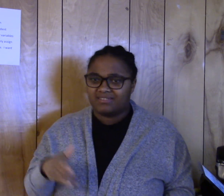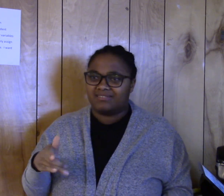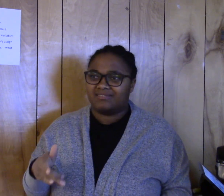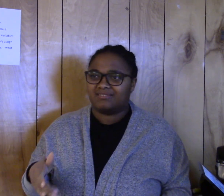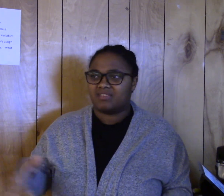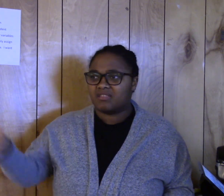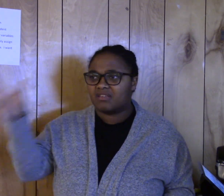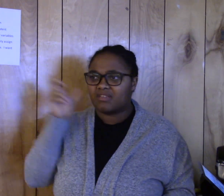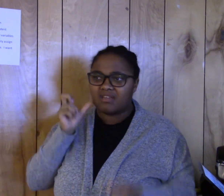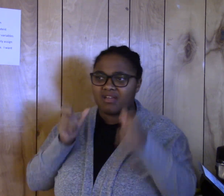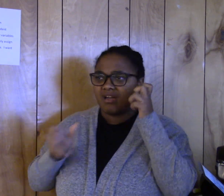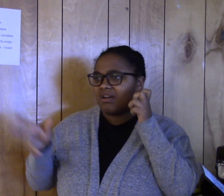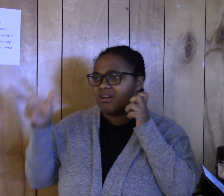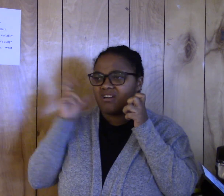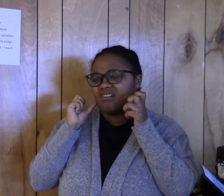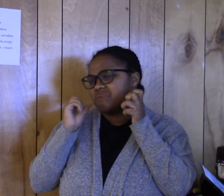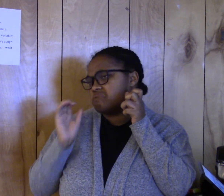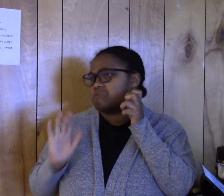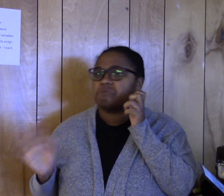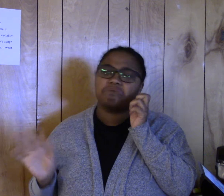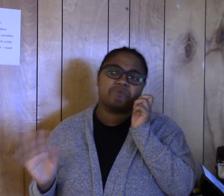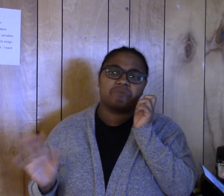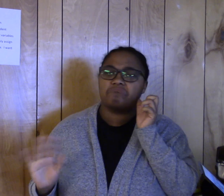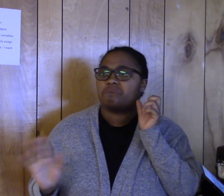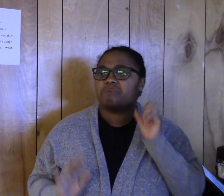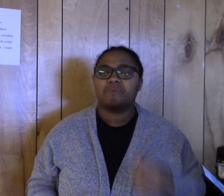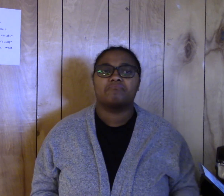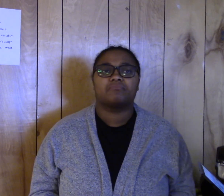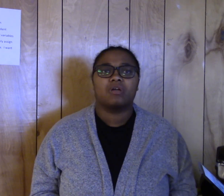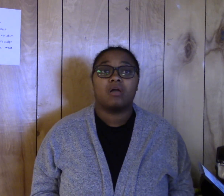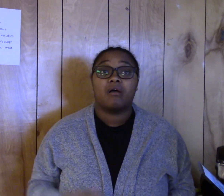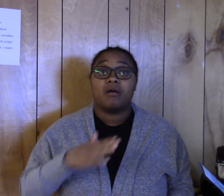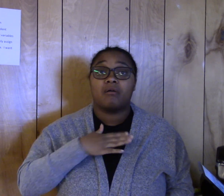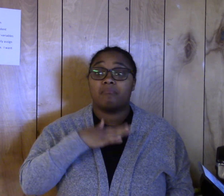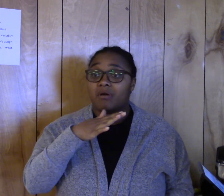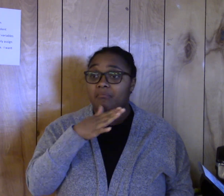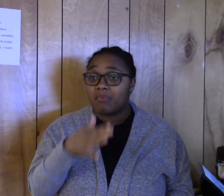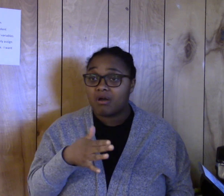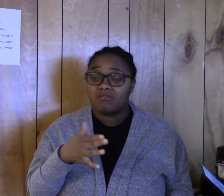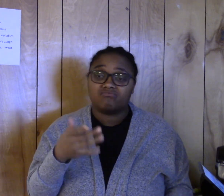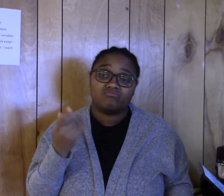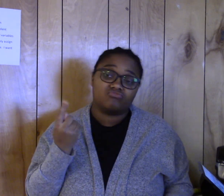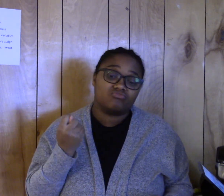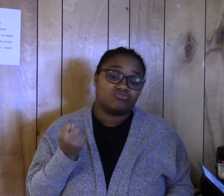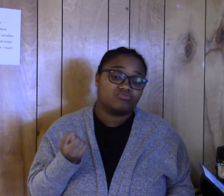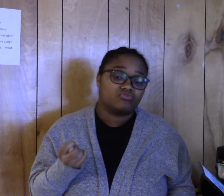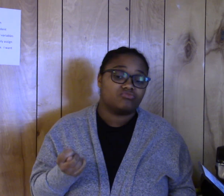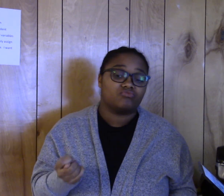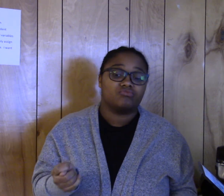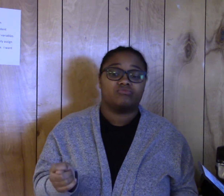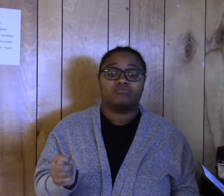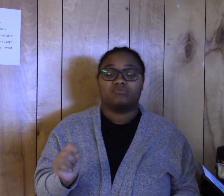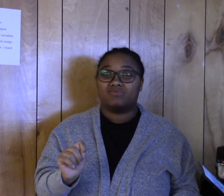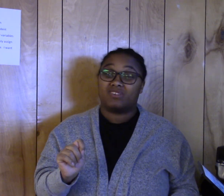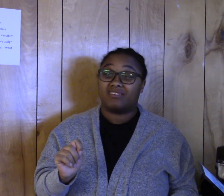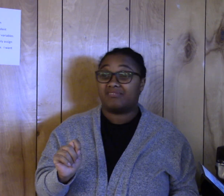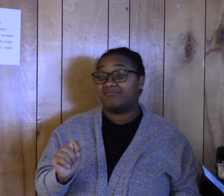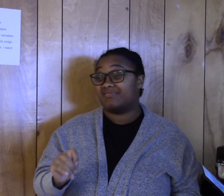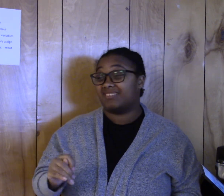Like my mom has tried, I don't know, like how old am I? Like past almost about 40 years, has tried to tell me how to vote